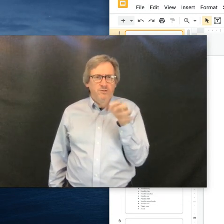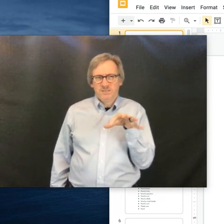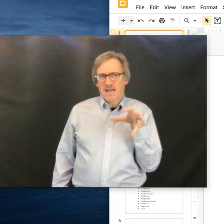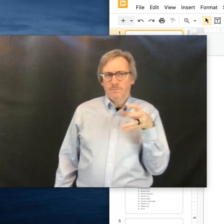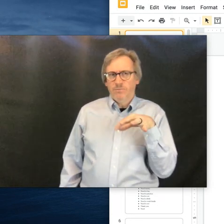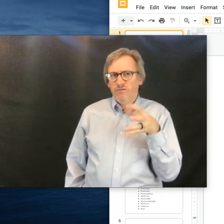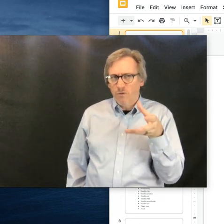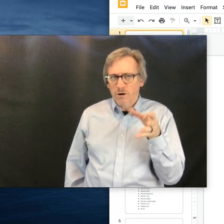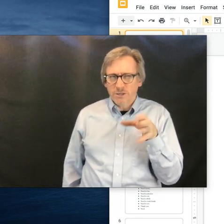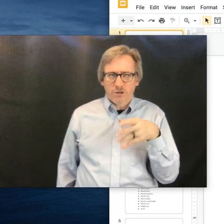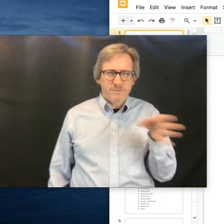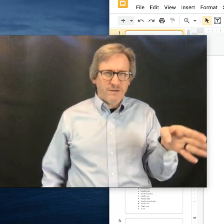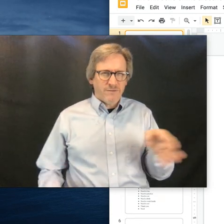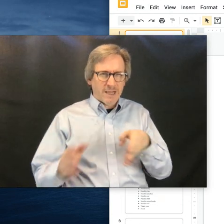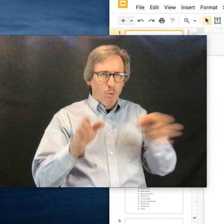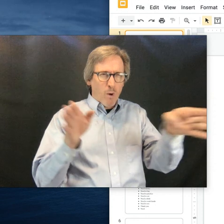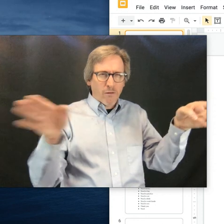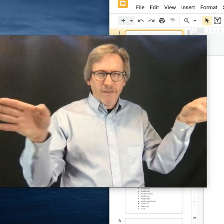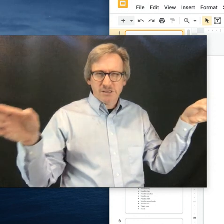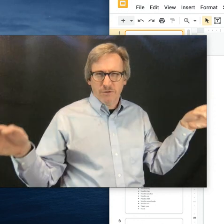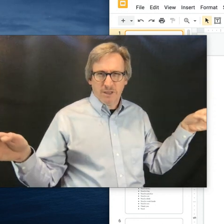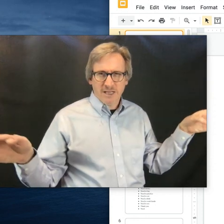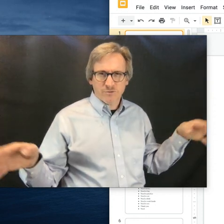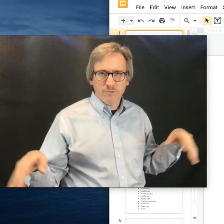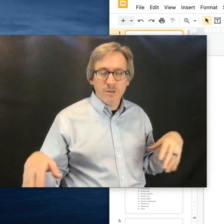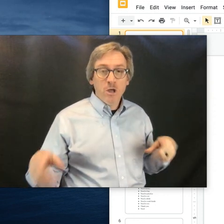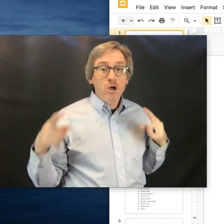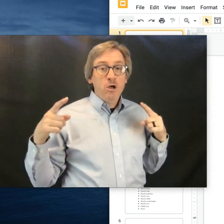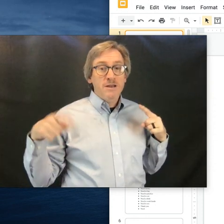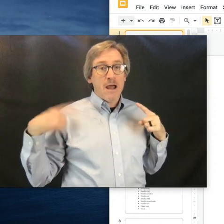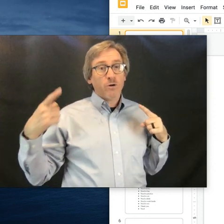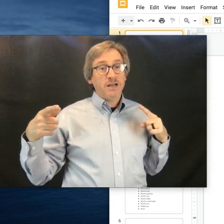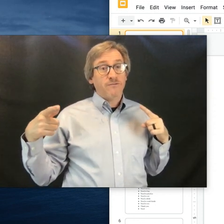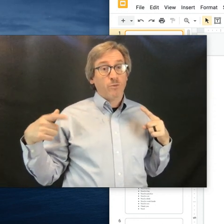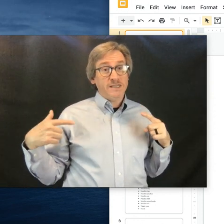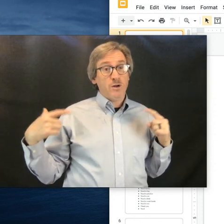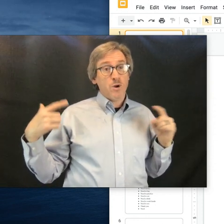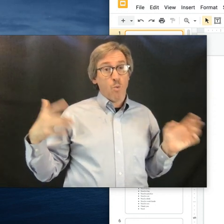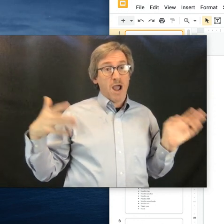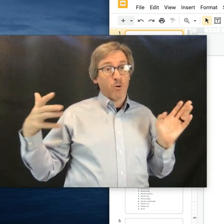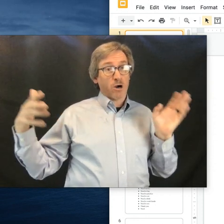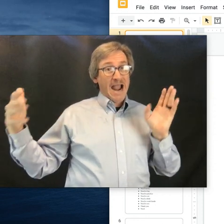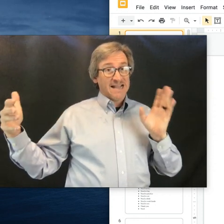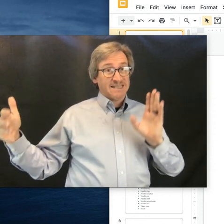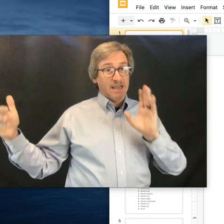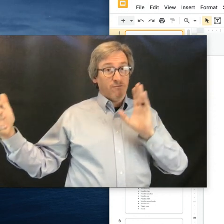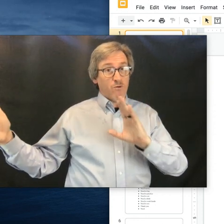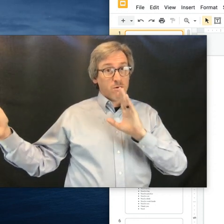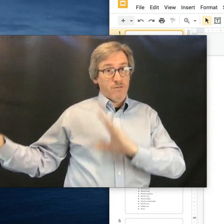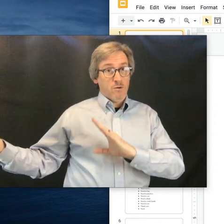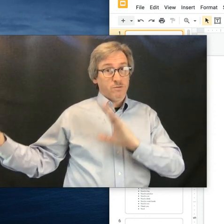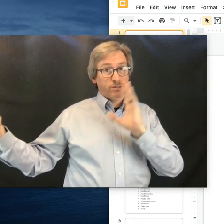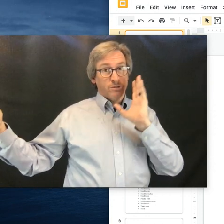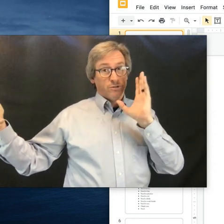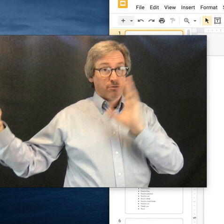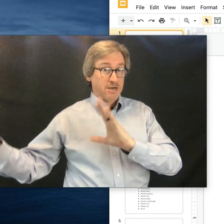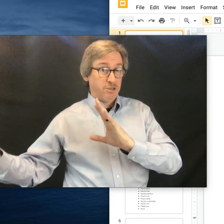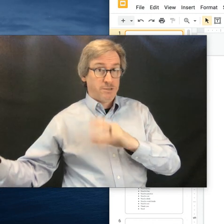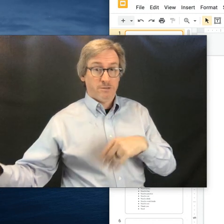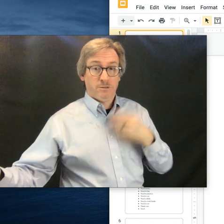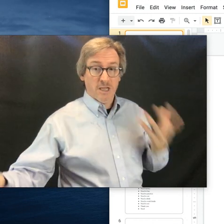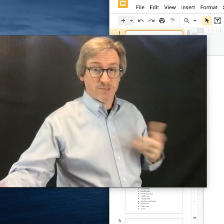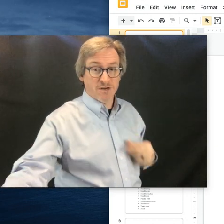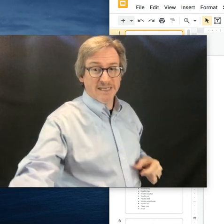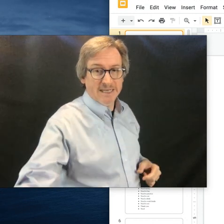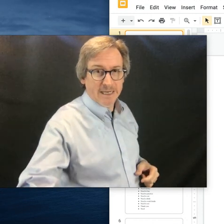what we've looked at before in terms of like where things are in the classroom. Now we're going to give a reason why we're asking for those